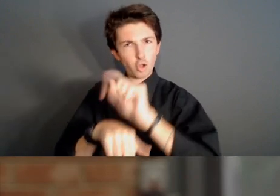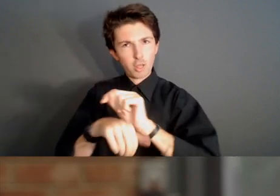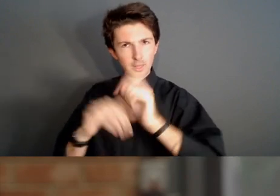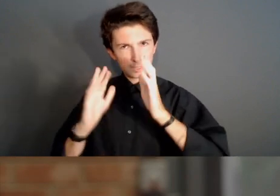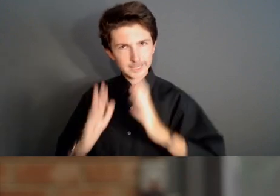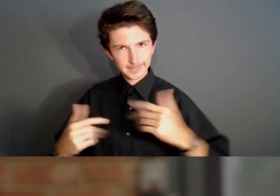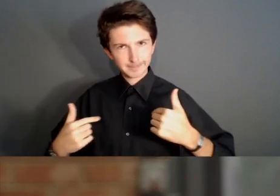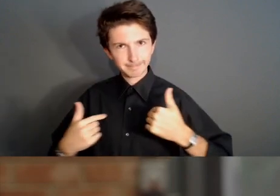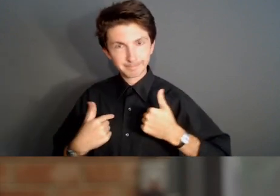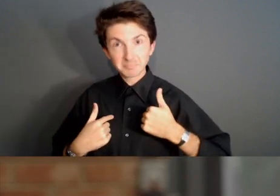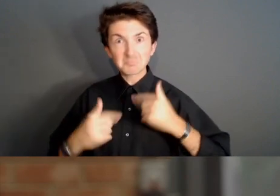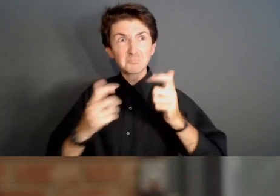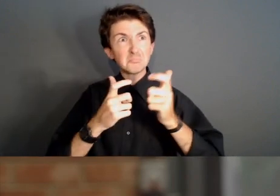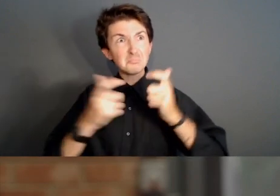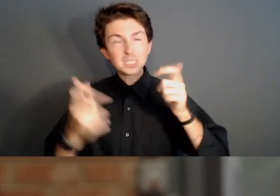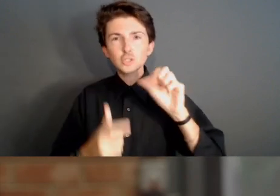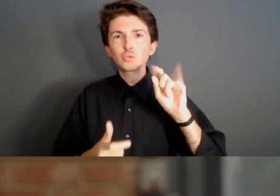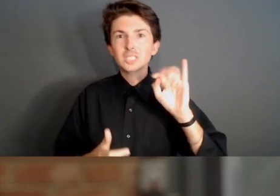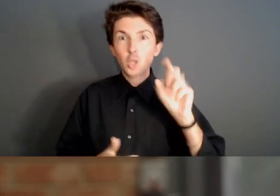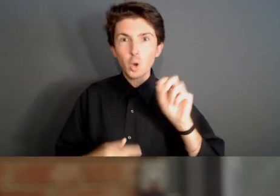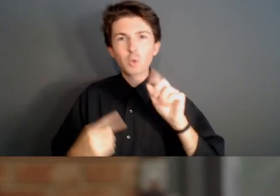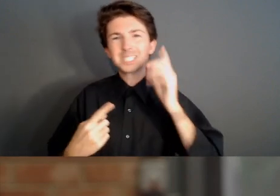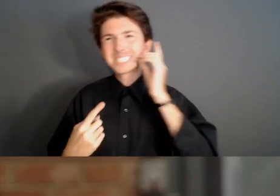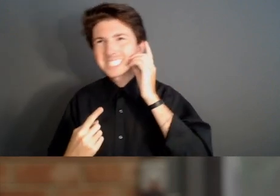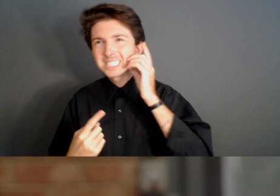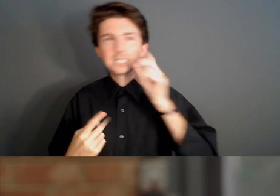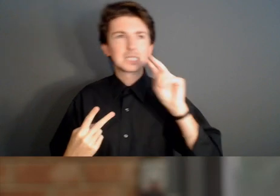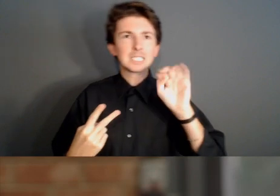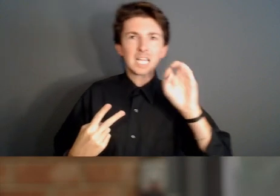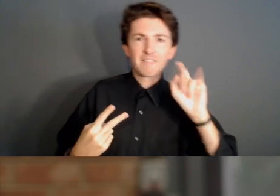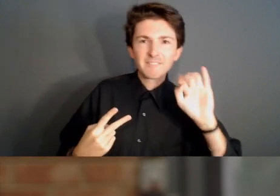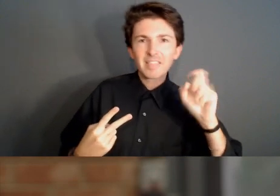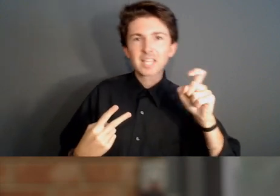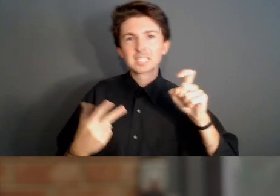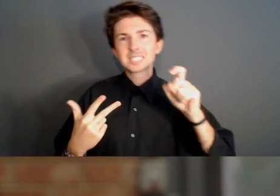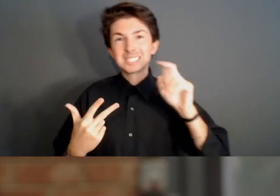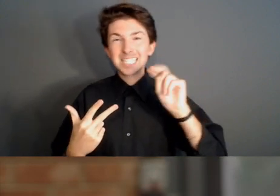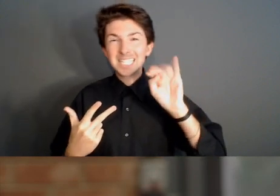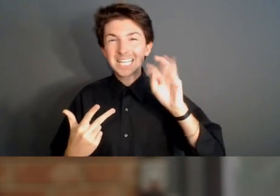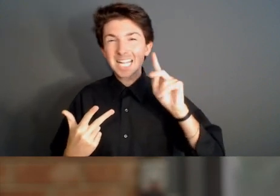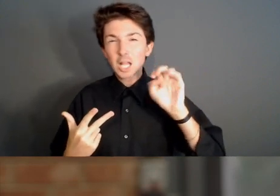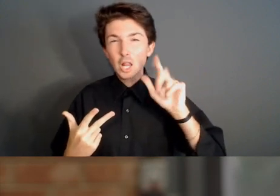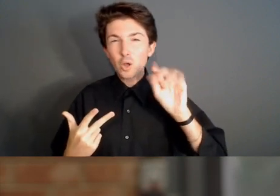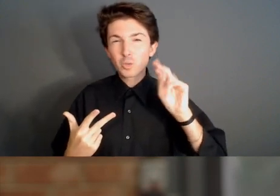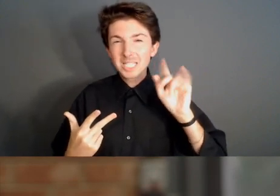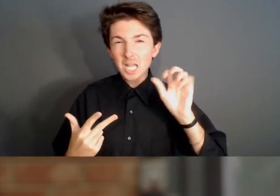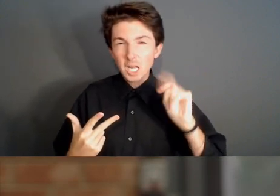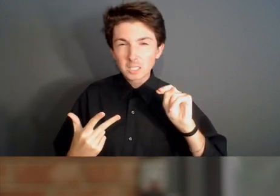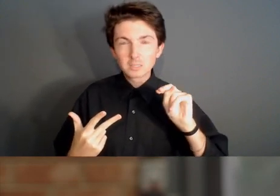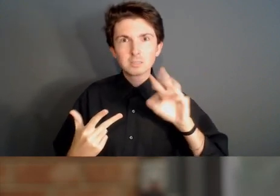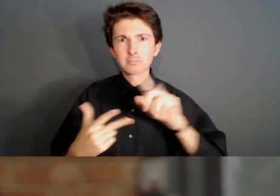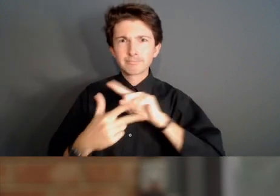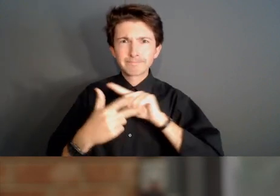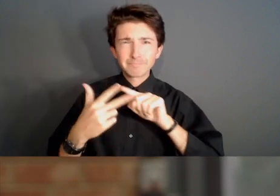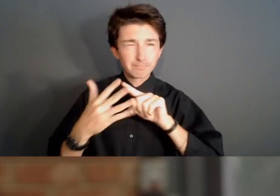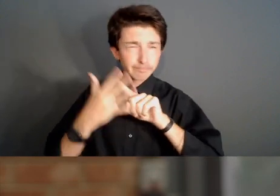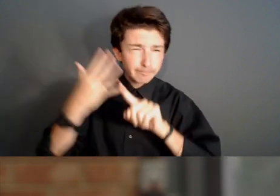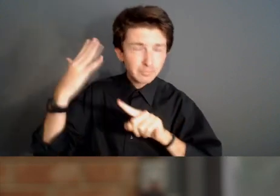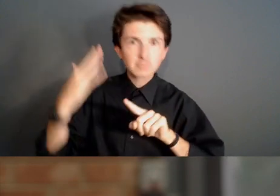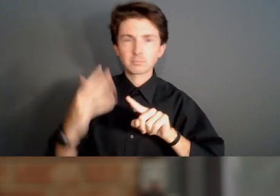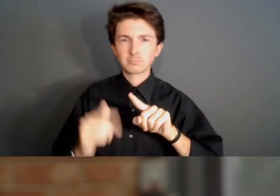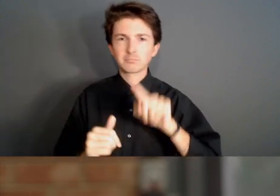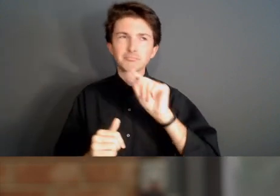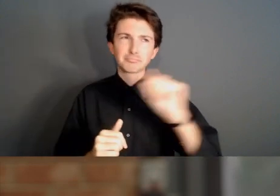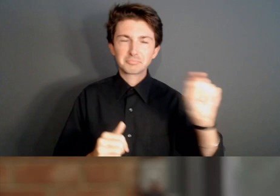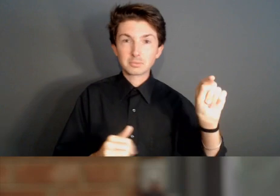for major studios like Disney, Netflix, and Nickelodeon. And I also had the